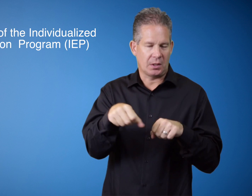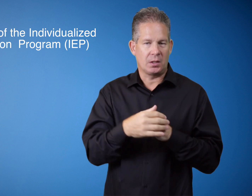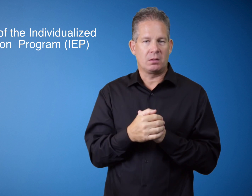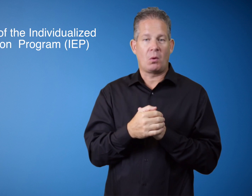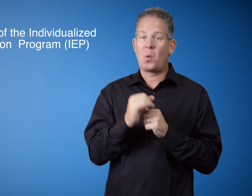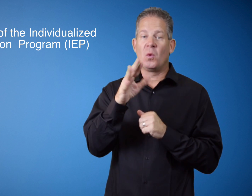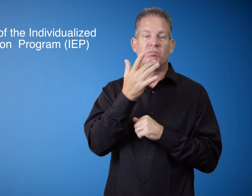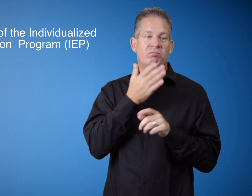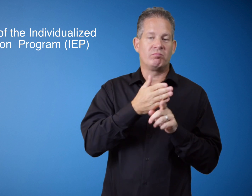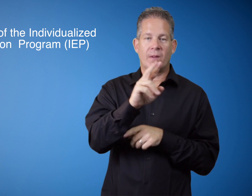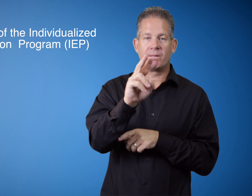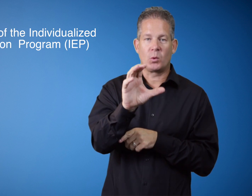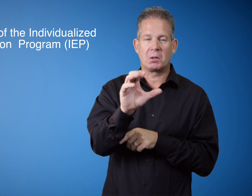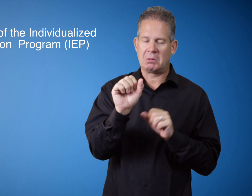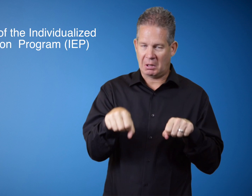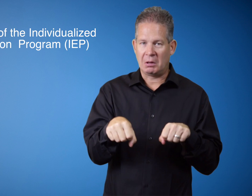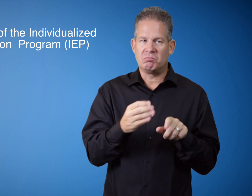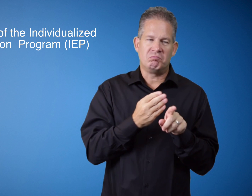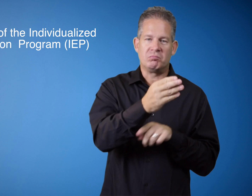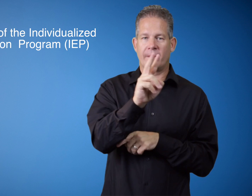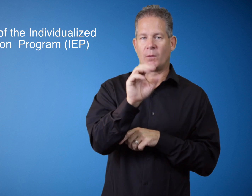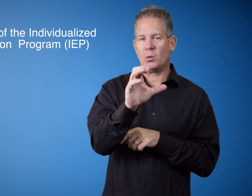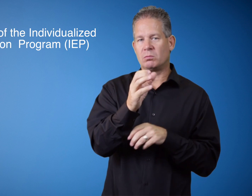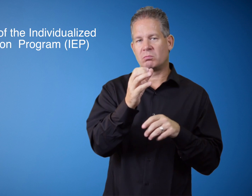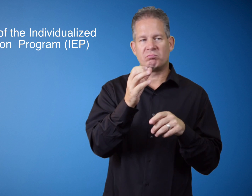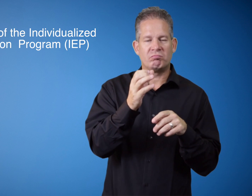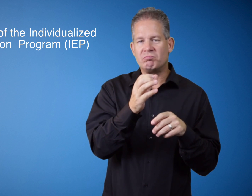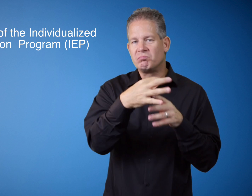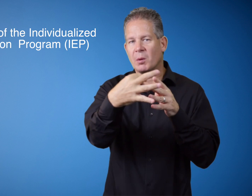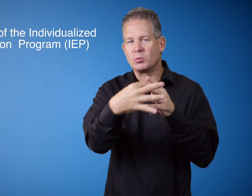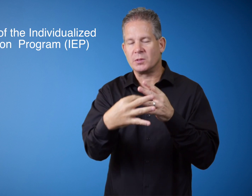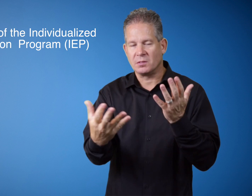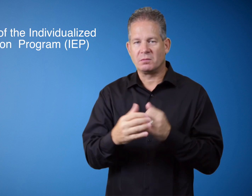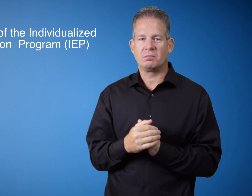educational choices you want to attend, or if you'd rather go into a vocational field, you can do that as well.